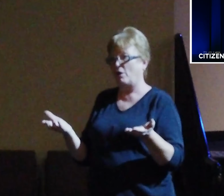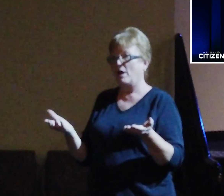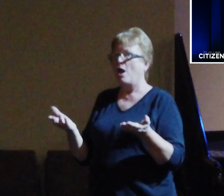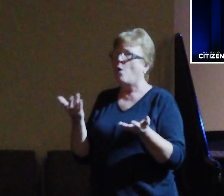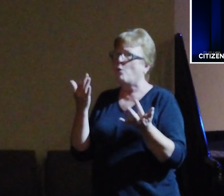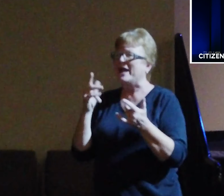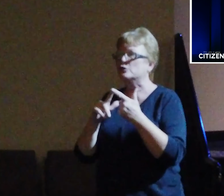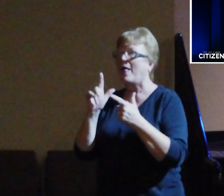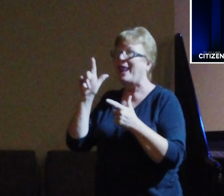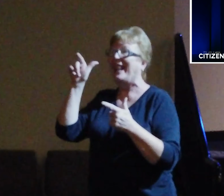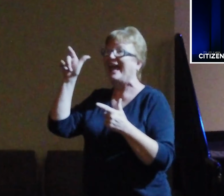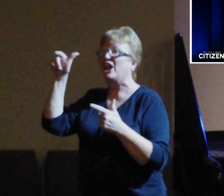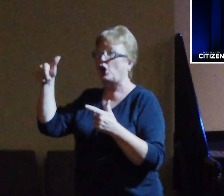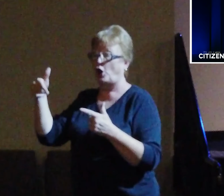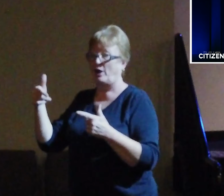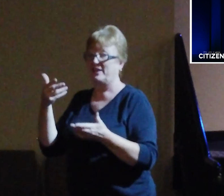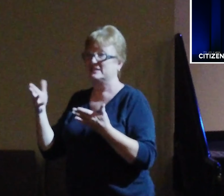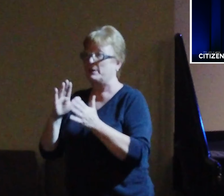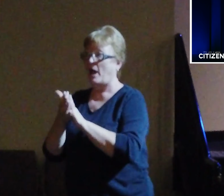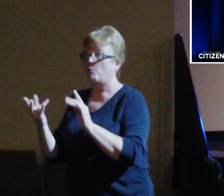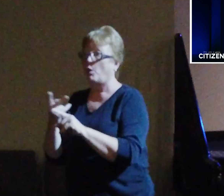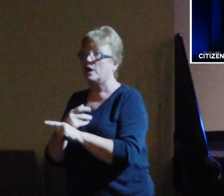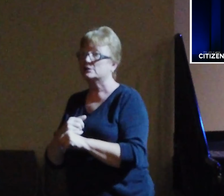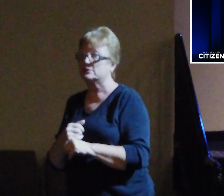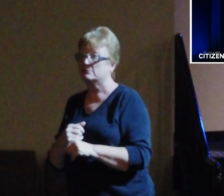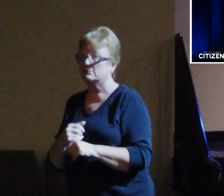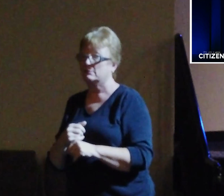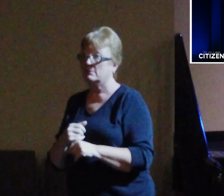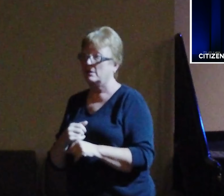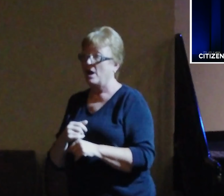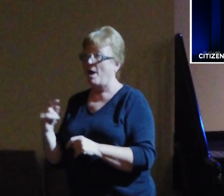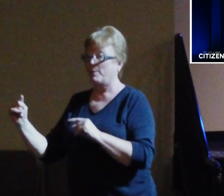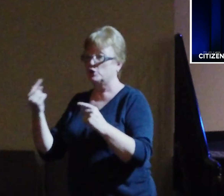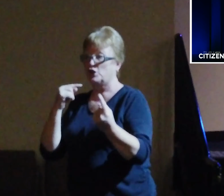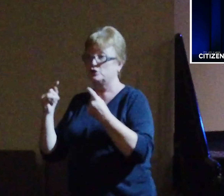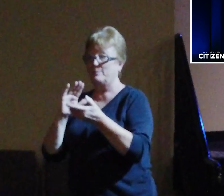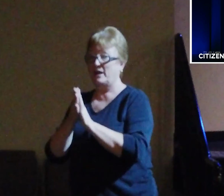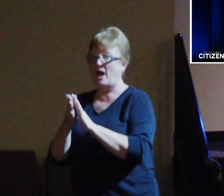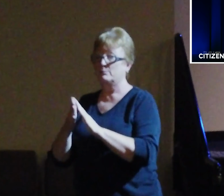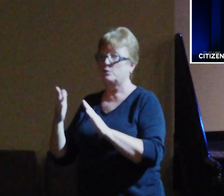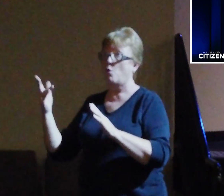when things get ramped up? What about when persecution becomes greater?